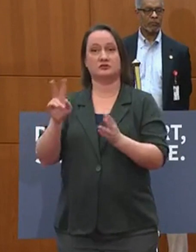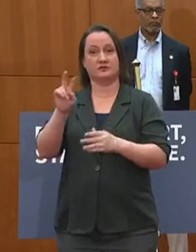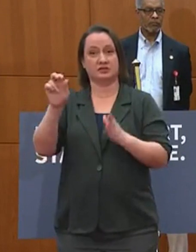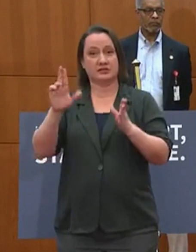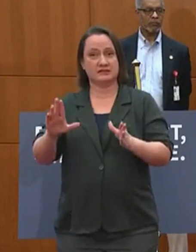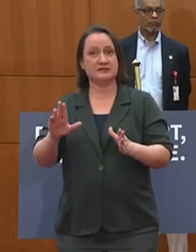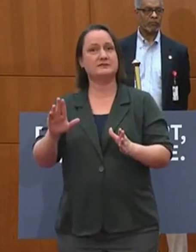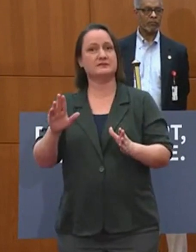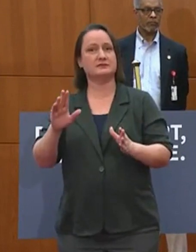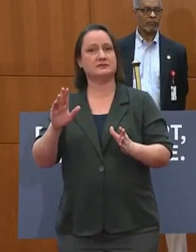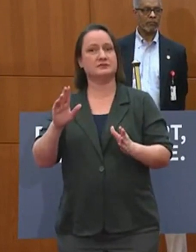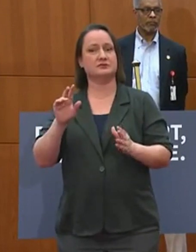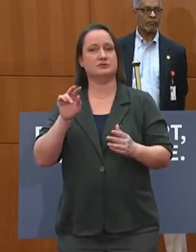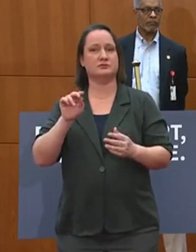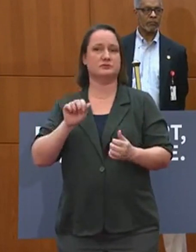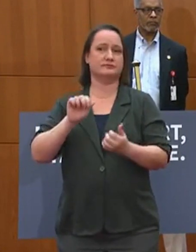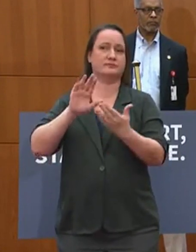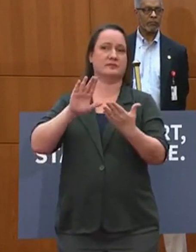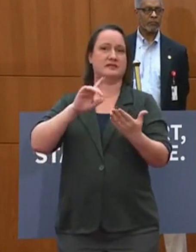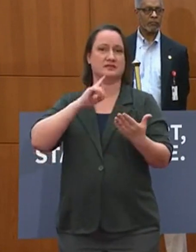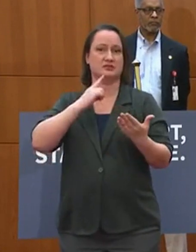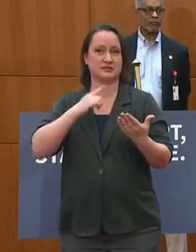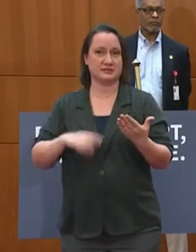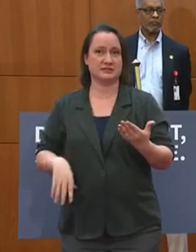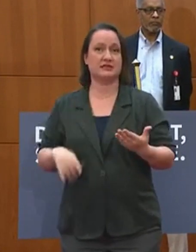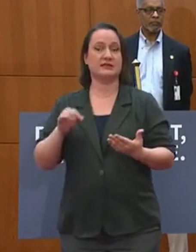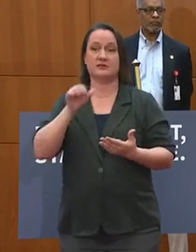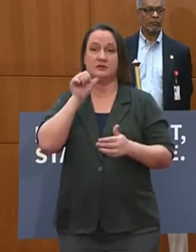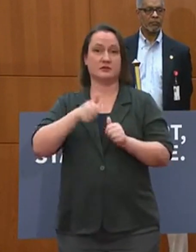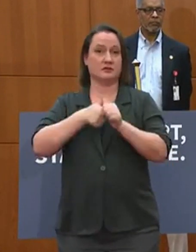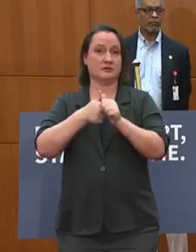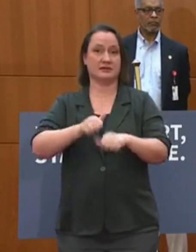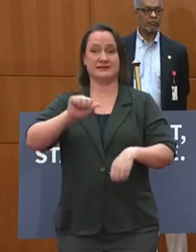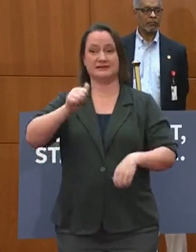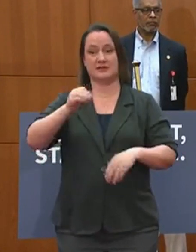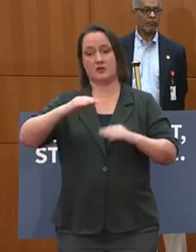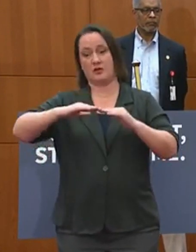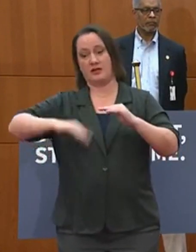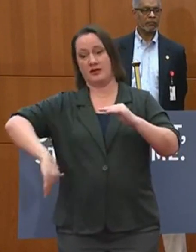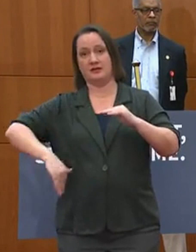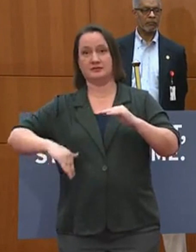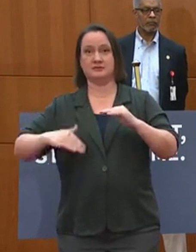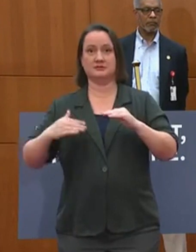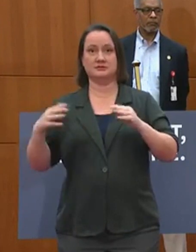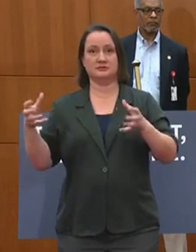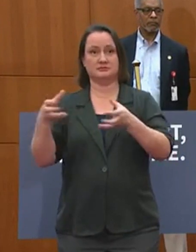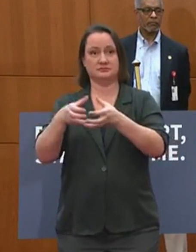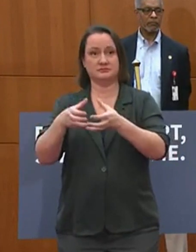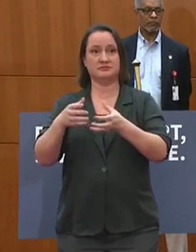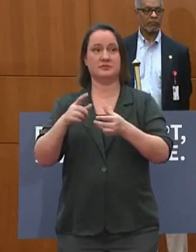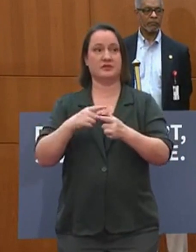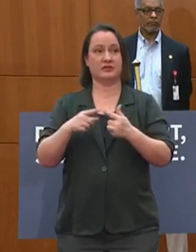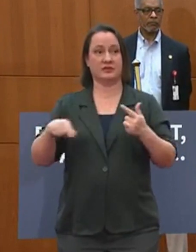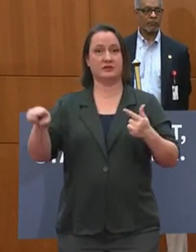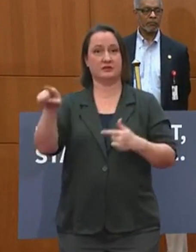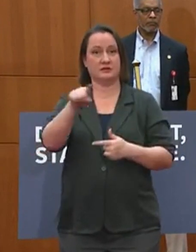as well and to know that if they don't abide by the 10 or less rules, that they